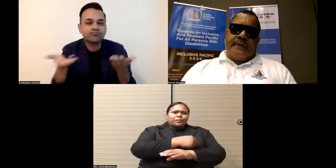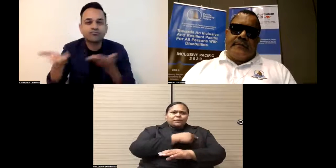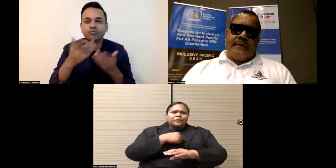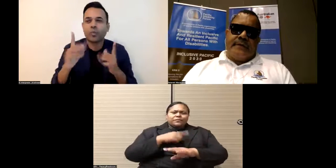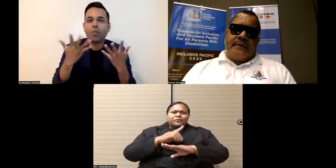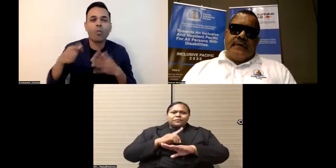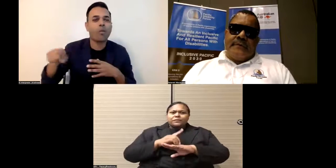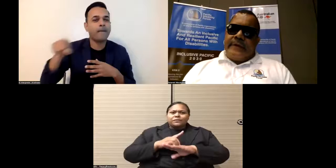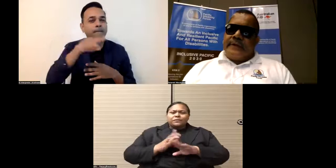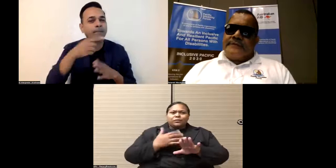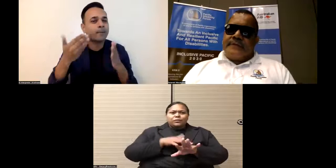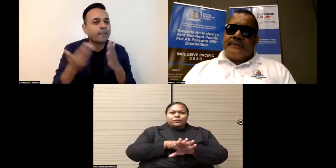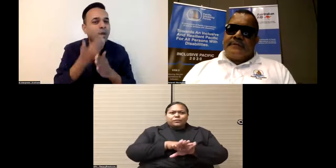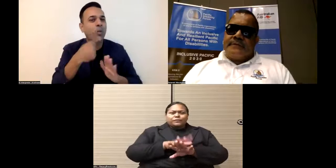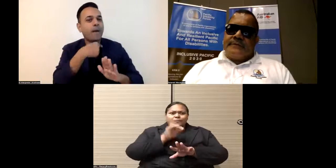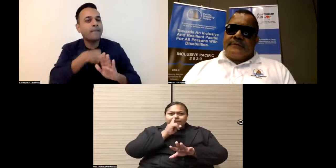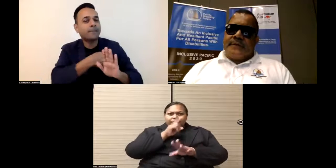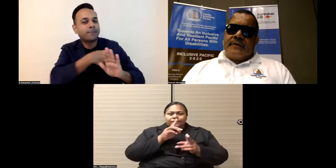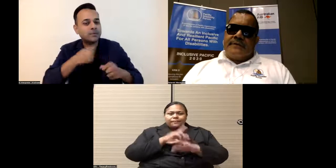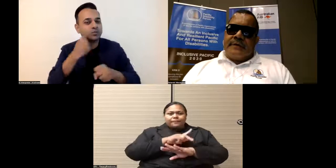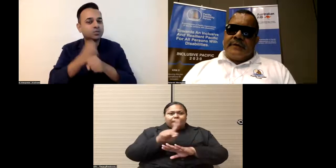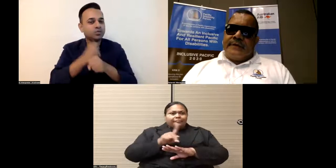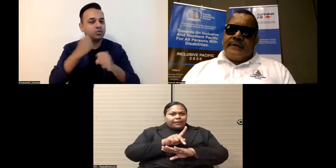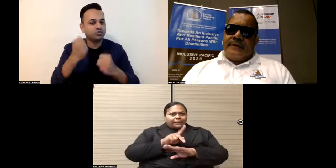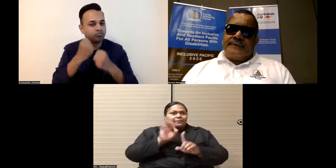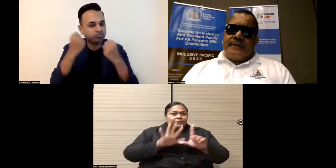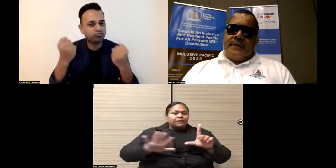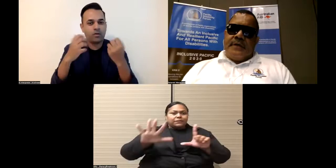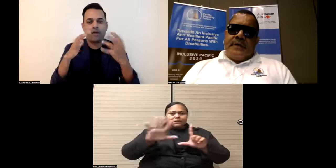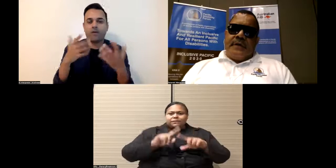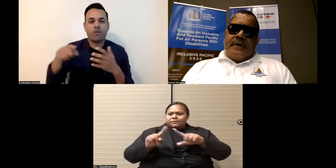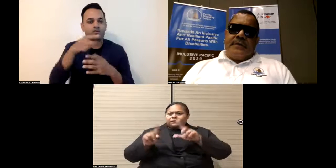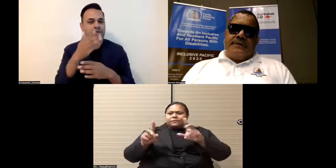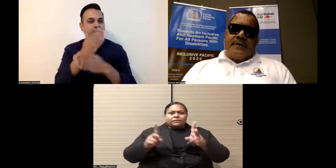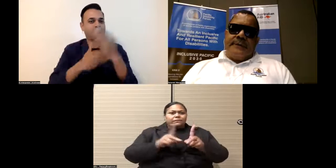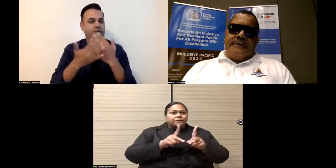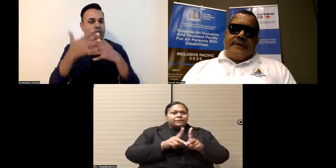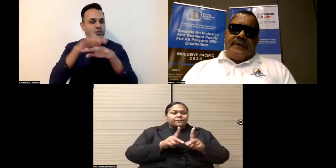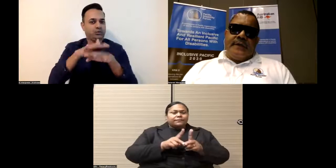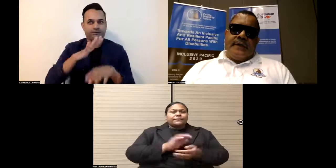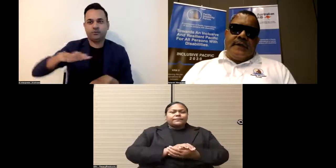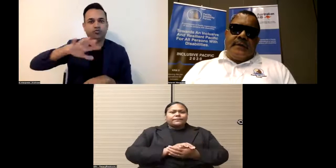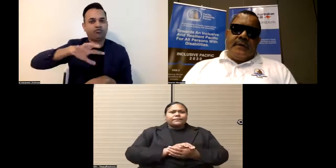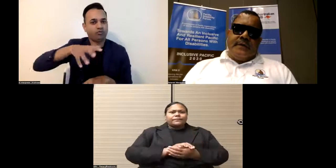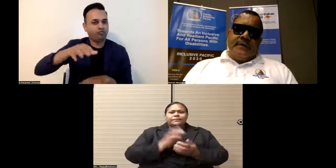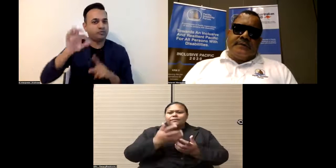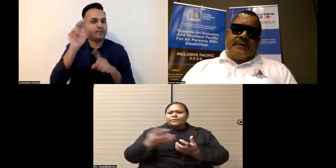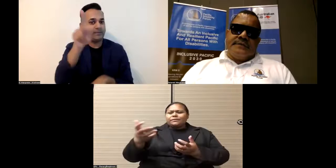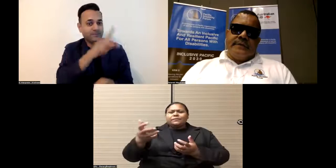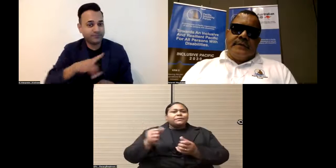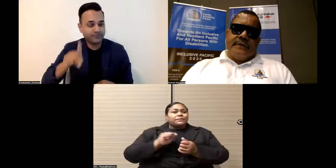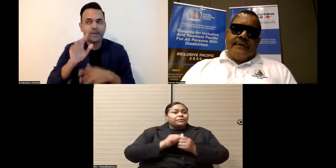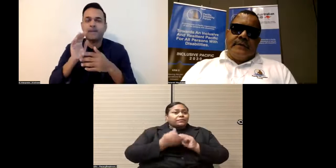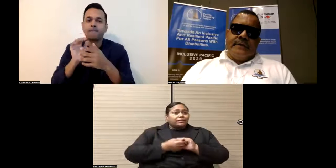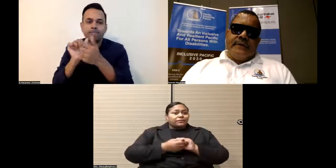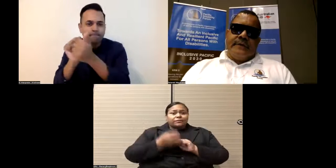we've taken that to the breakout session across the three different themes. This is another opportunity, and I